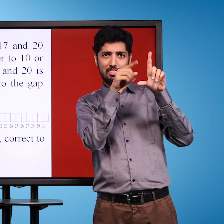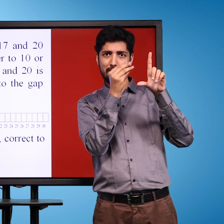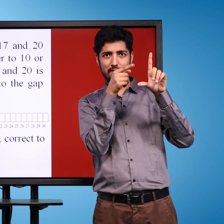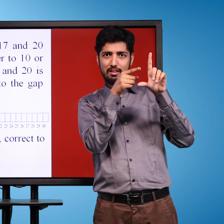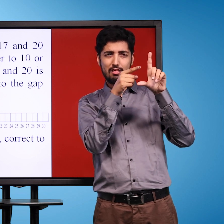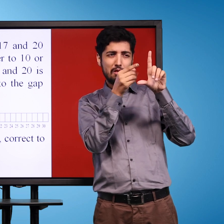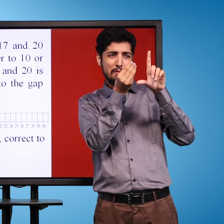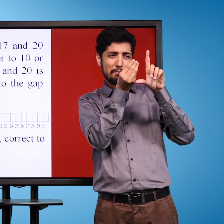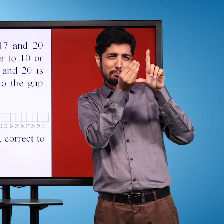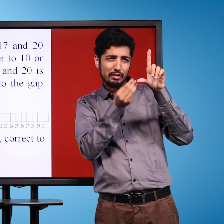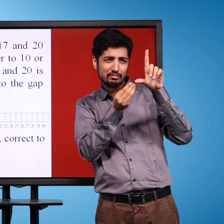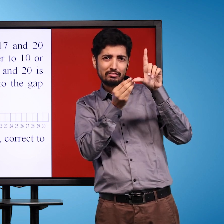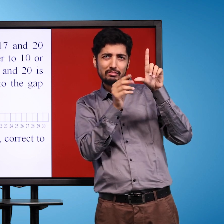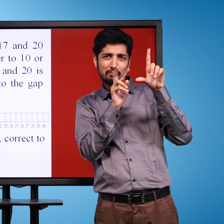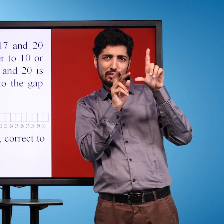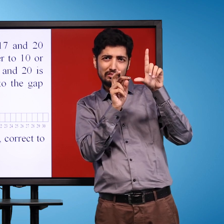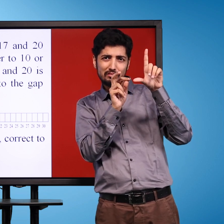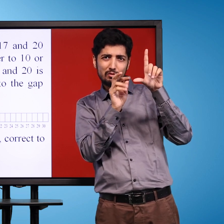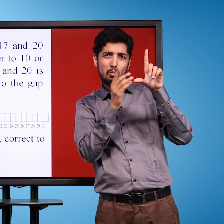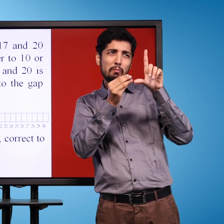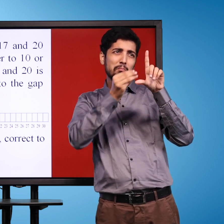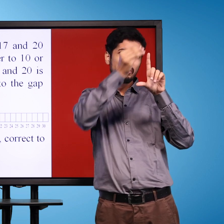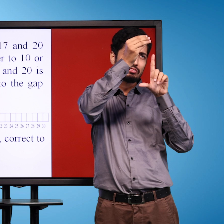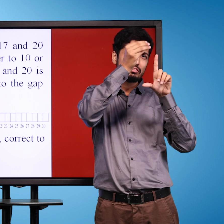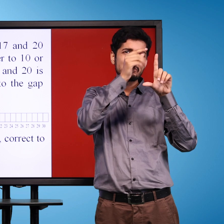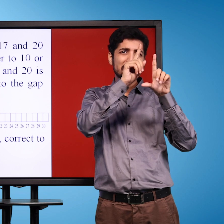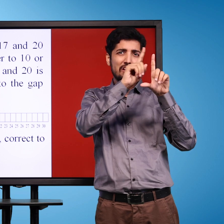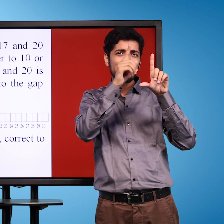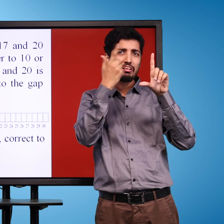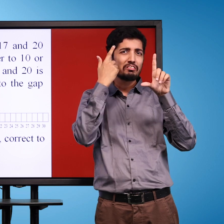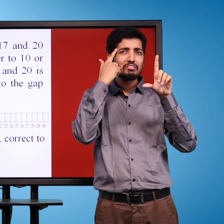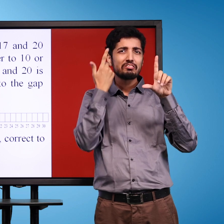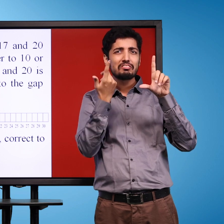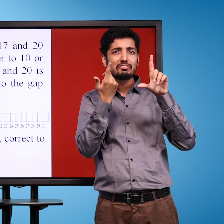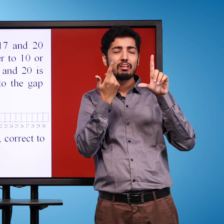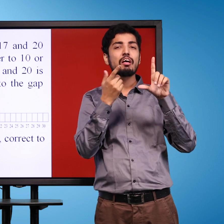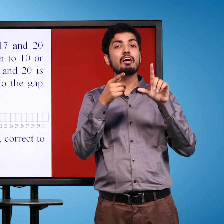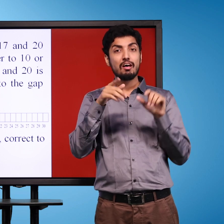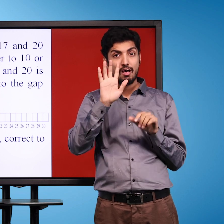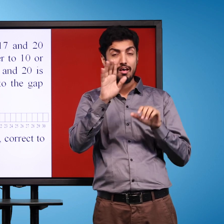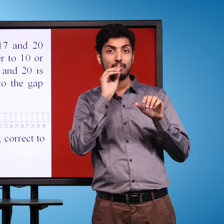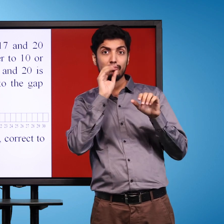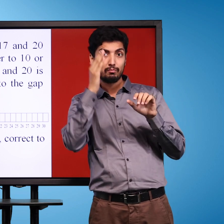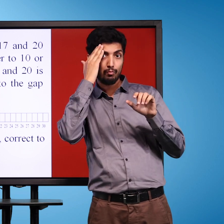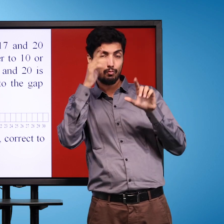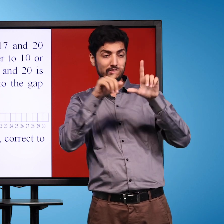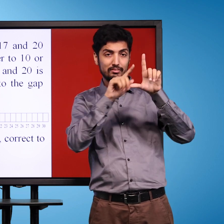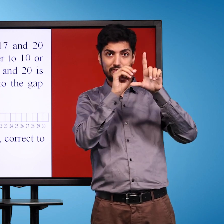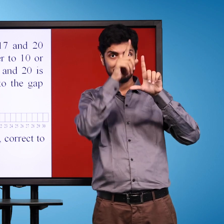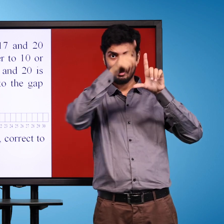The gap between 17 and 20 is smaller when compared to the gap between